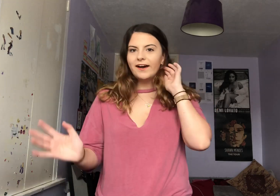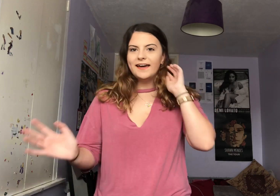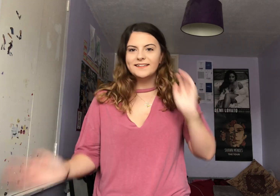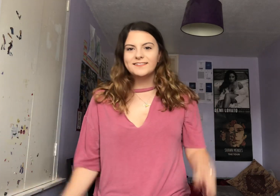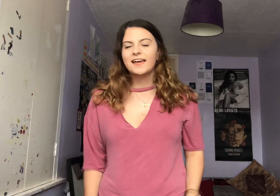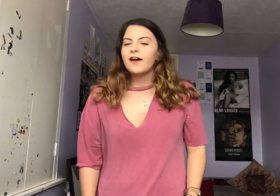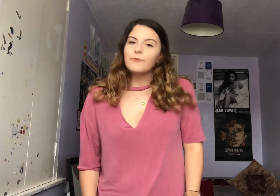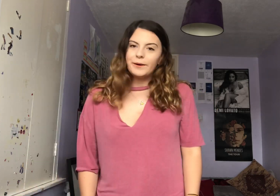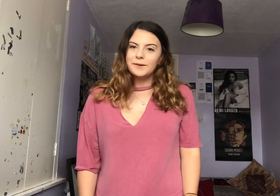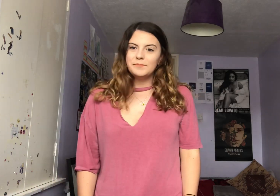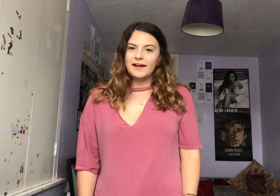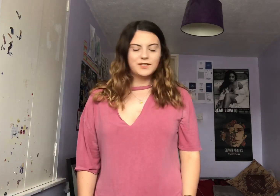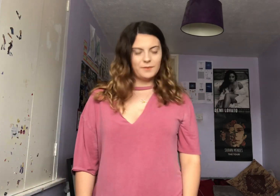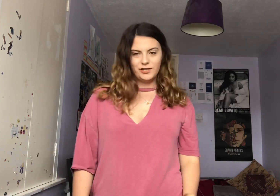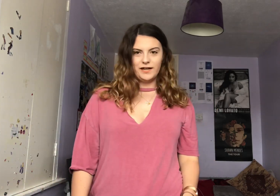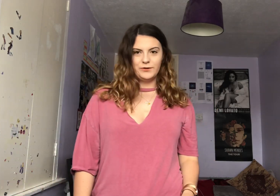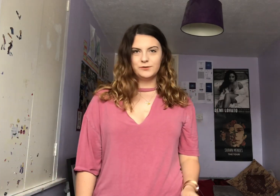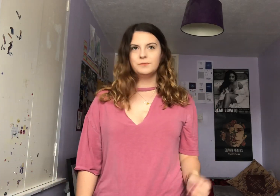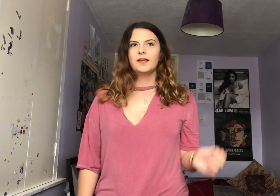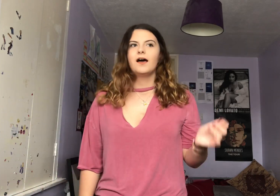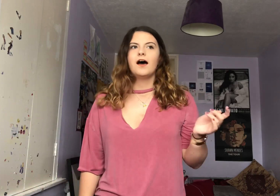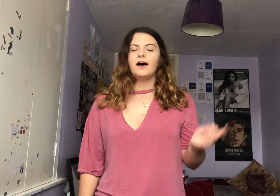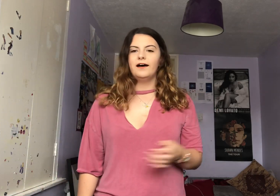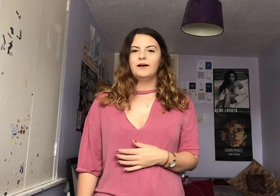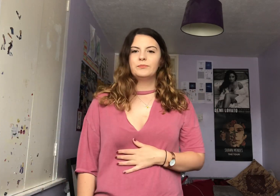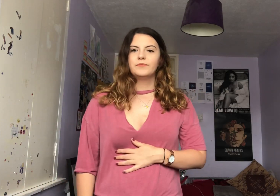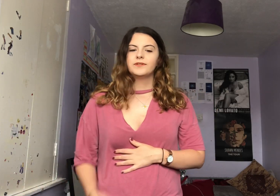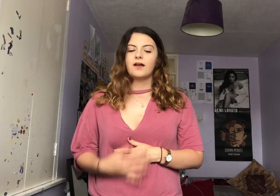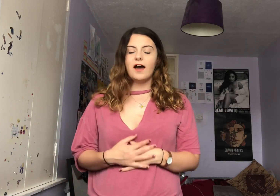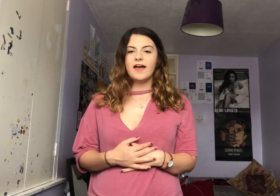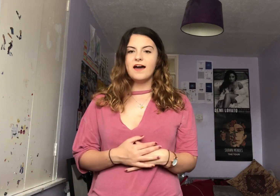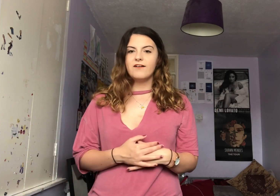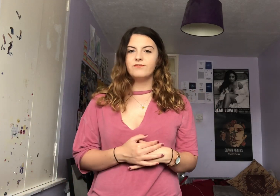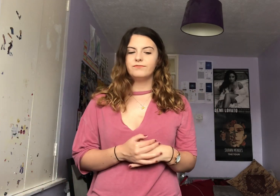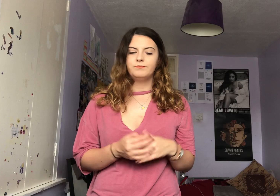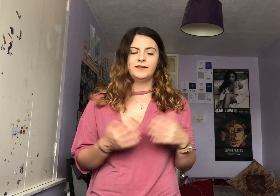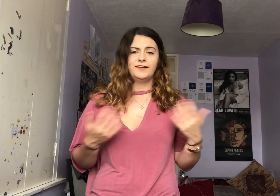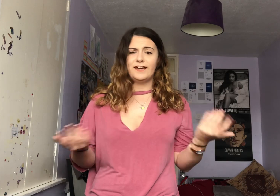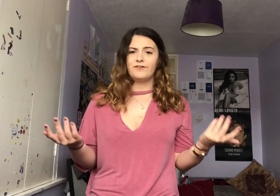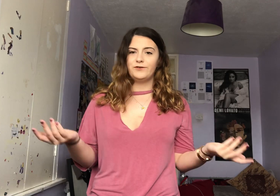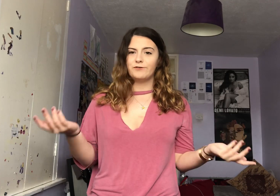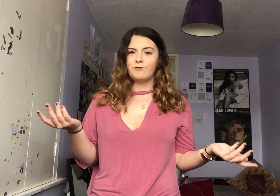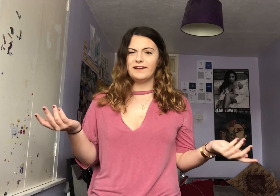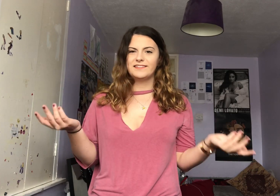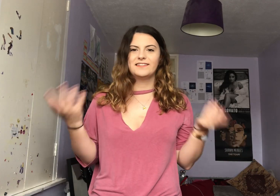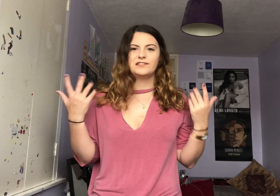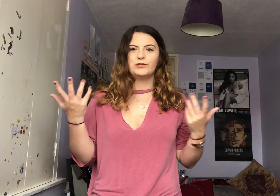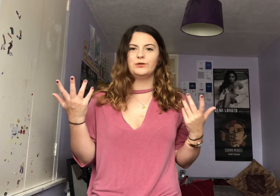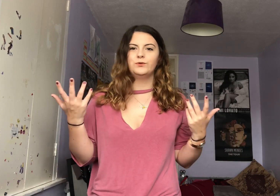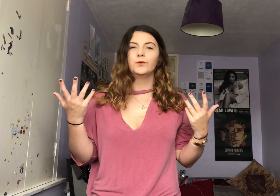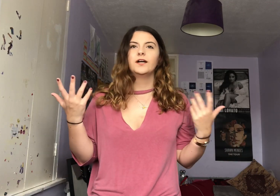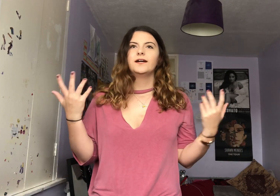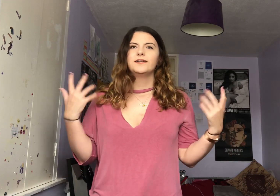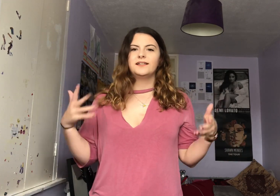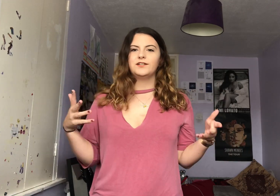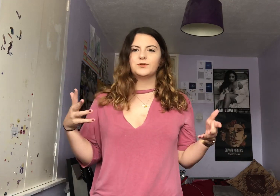Hey guys, welcome back to my channel. I have been getting a few requests to teach you all